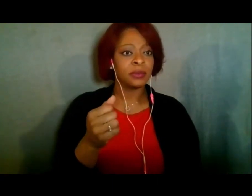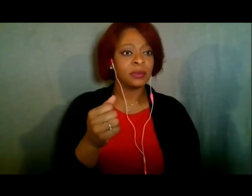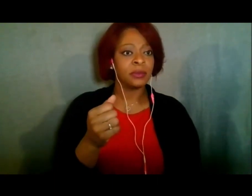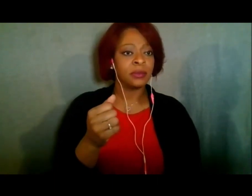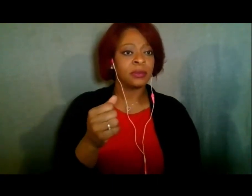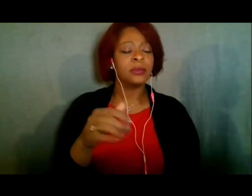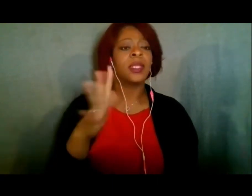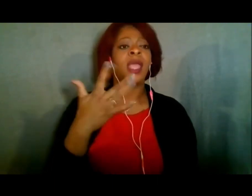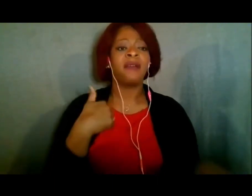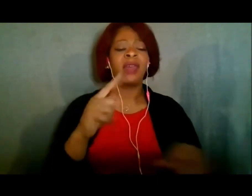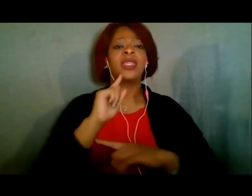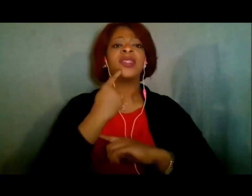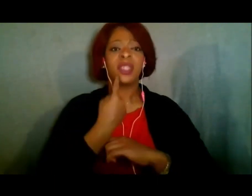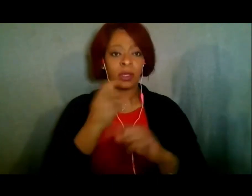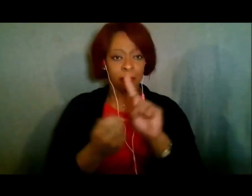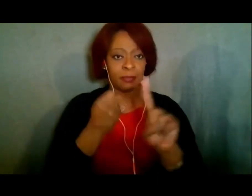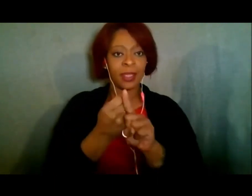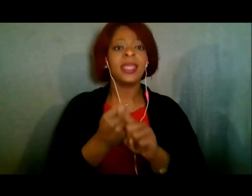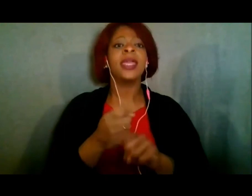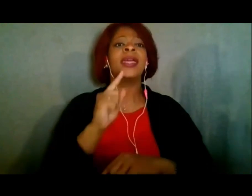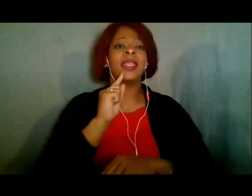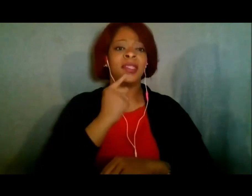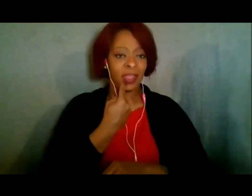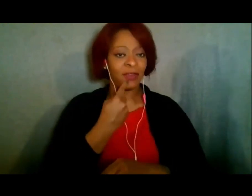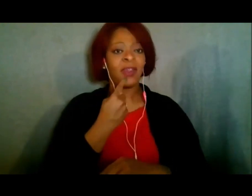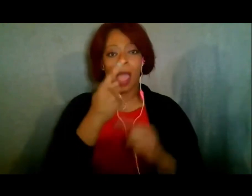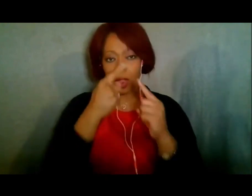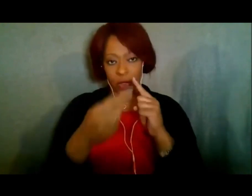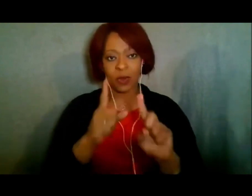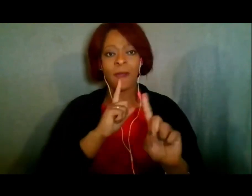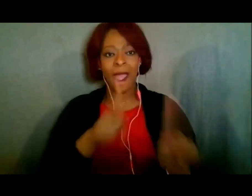a severe allergic reaction,